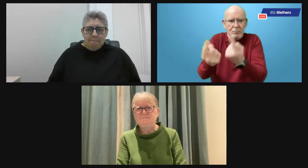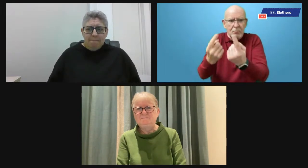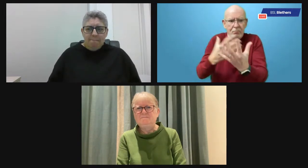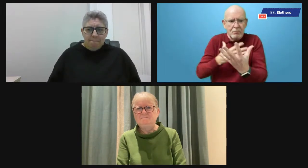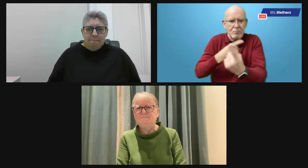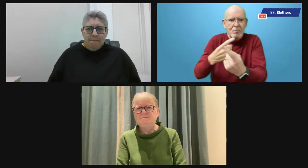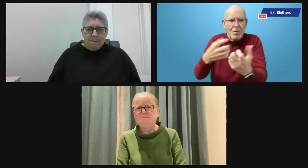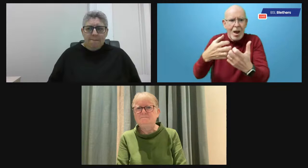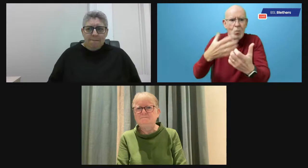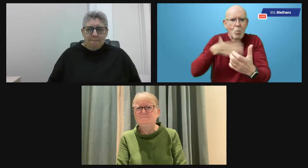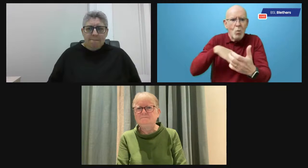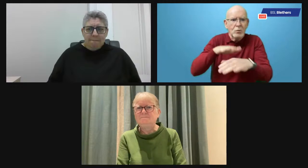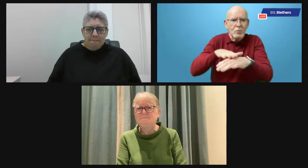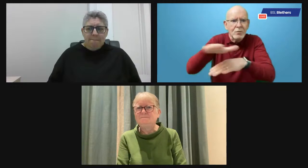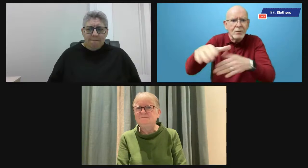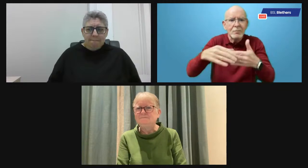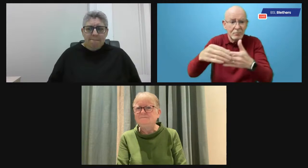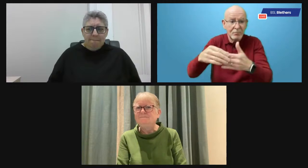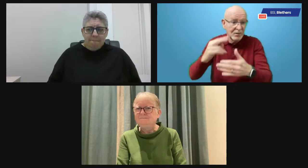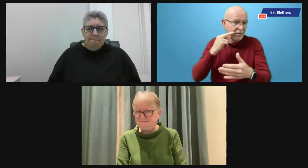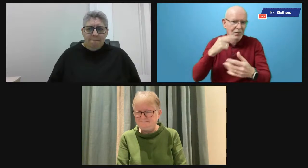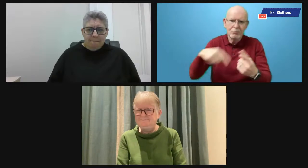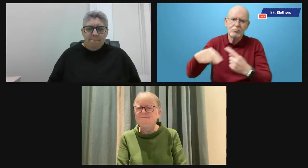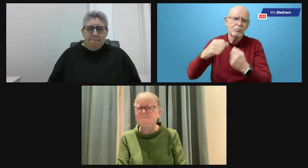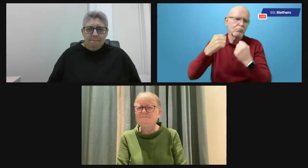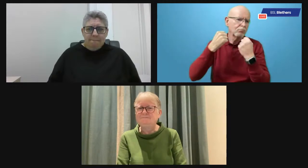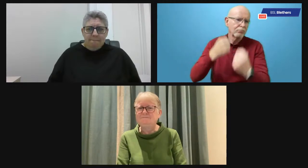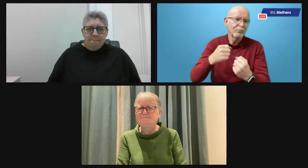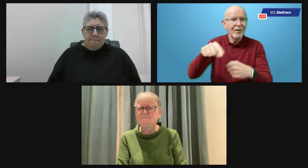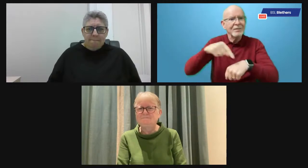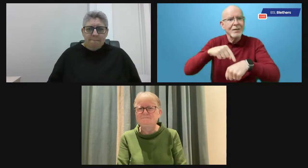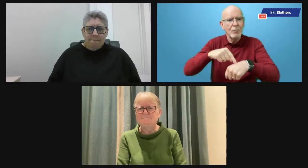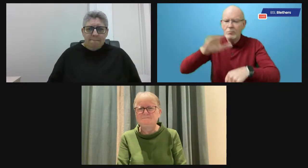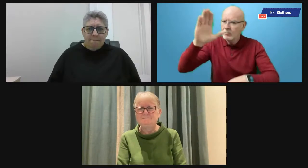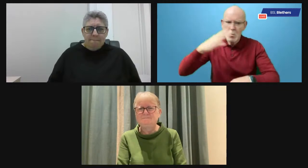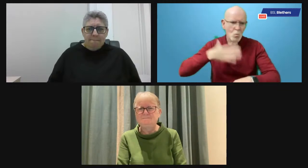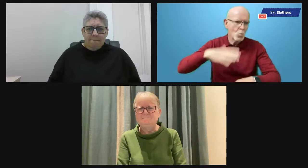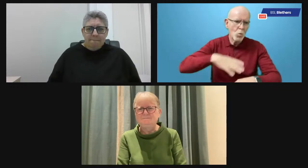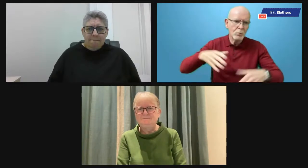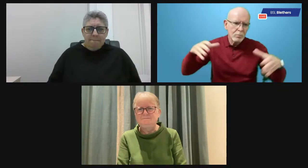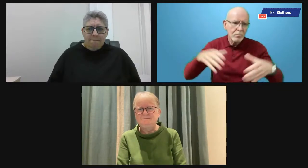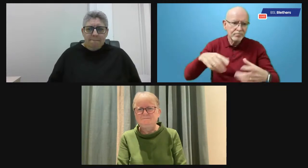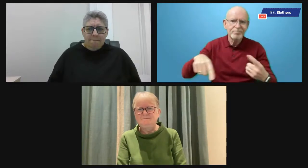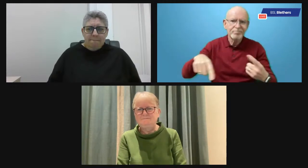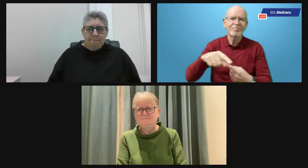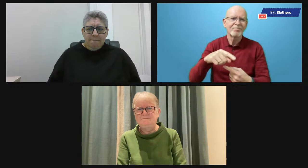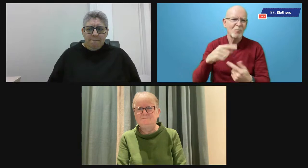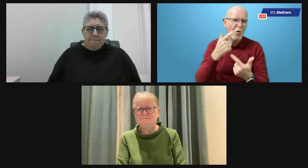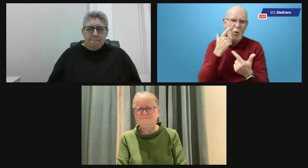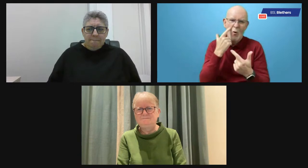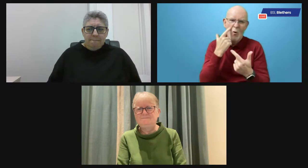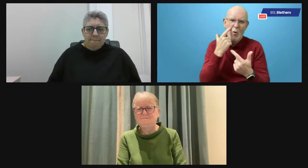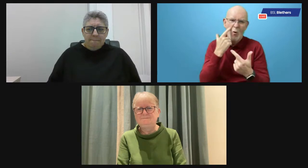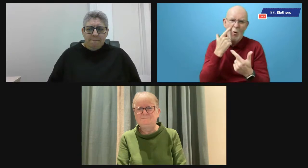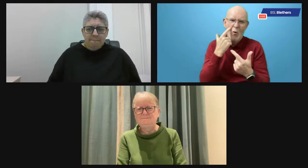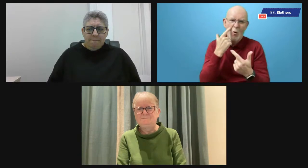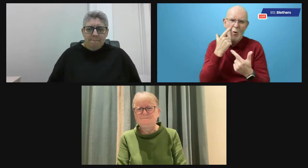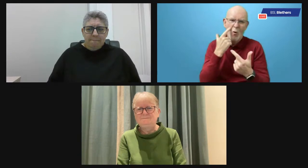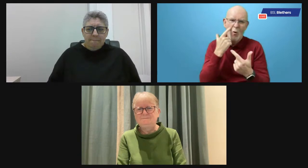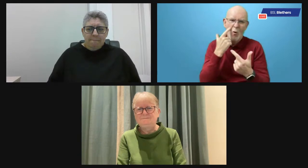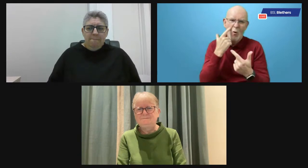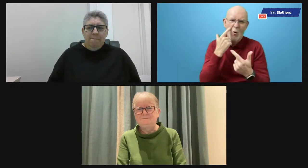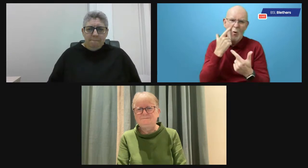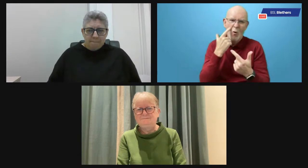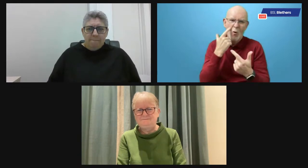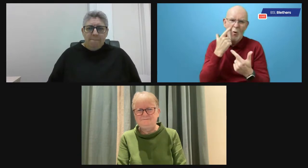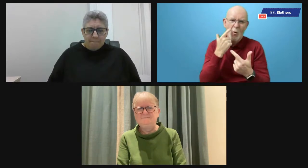get everyone together, and then see how we were going to work from there, how we were going to work together from there. And people were really